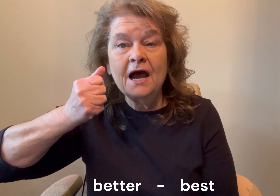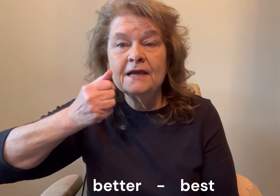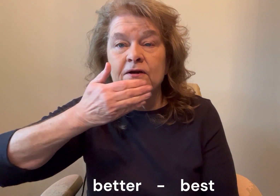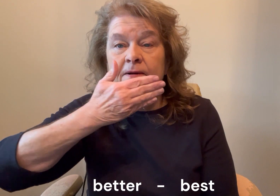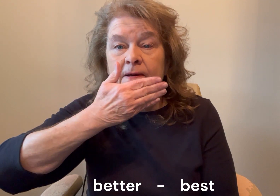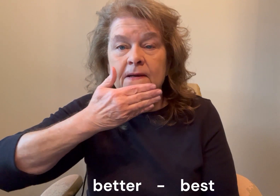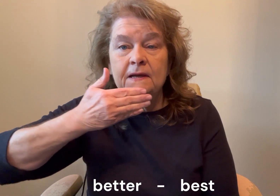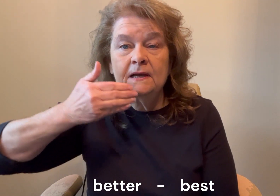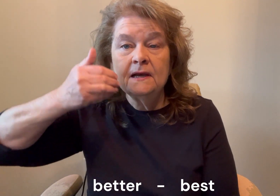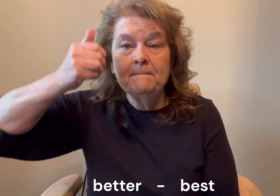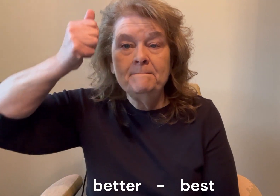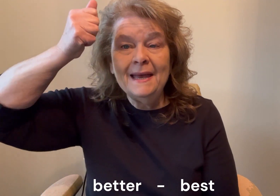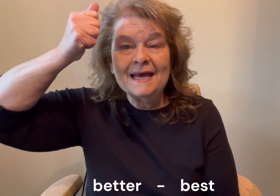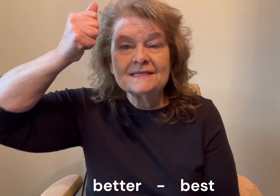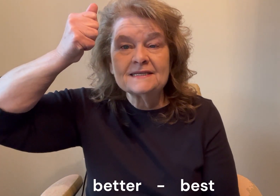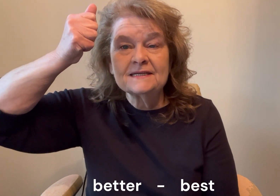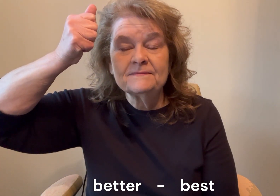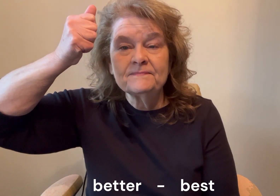higher. Best,